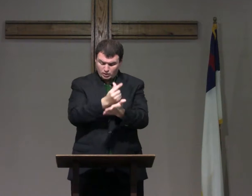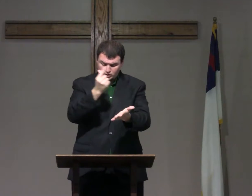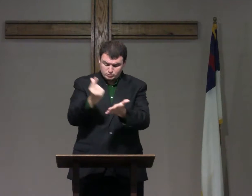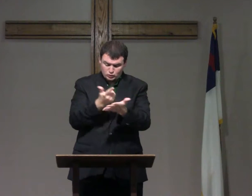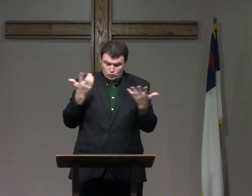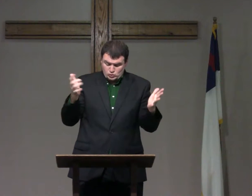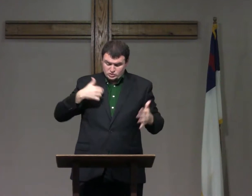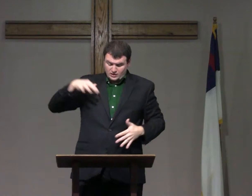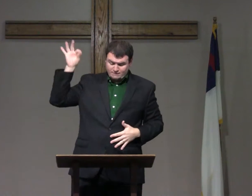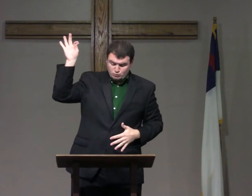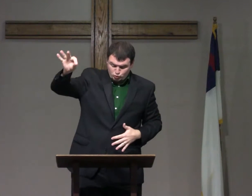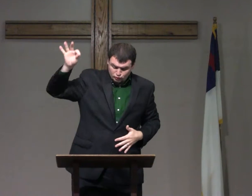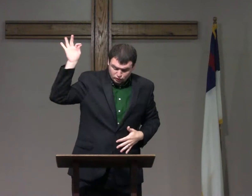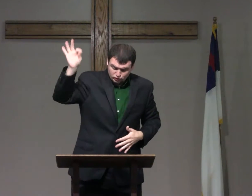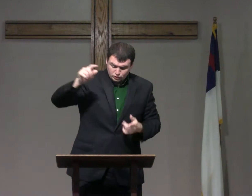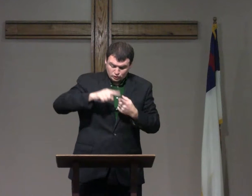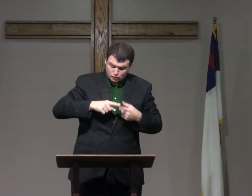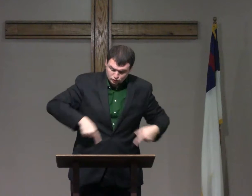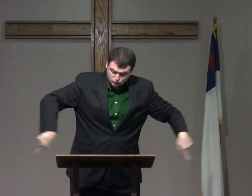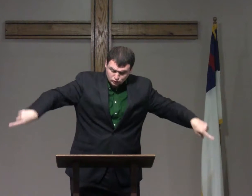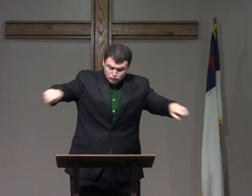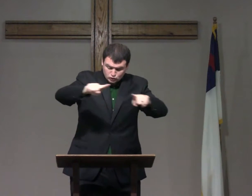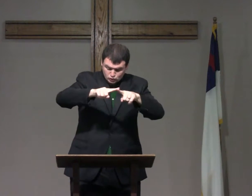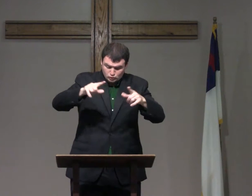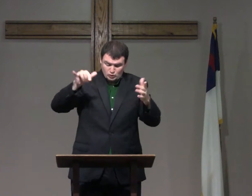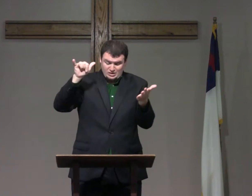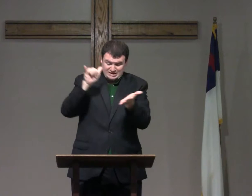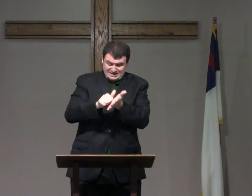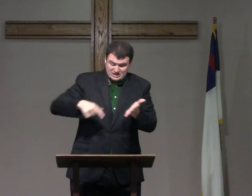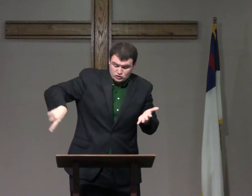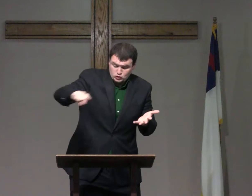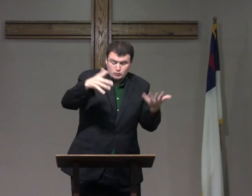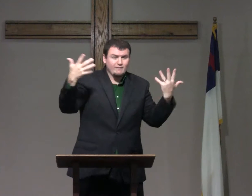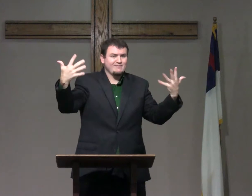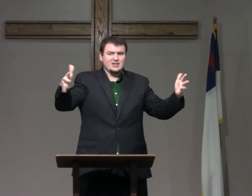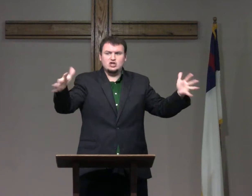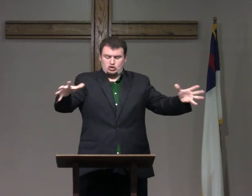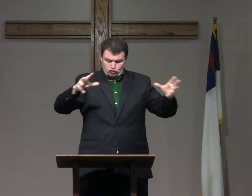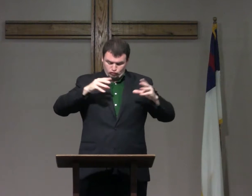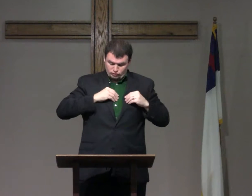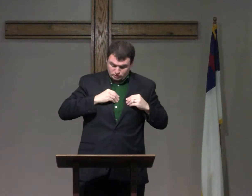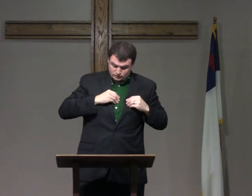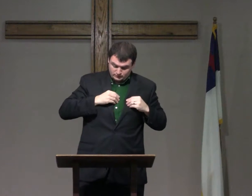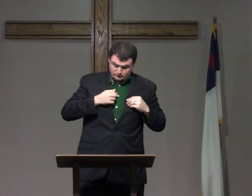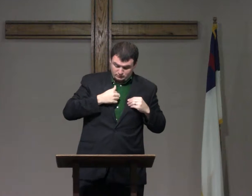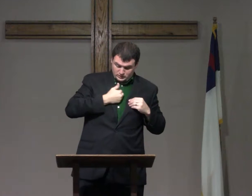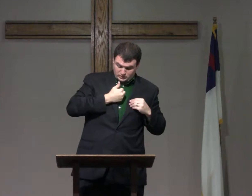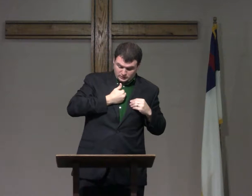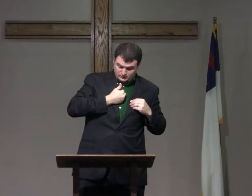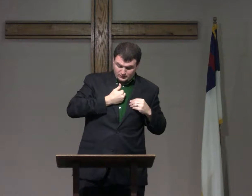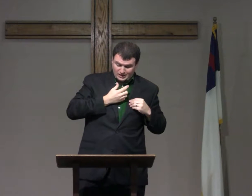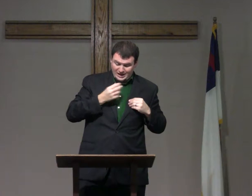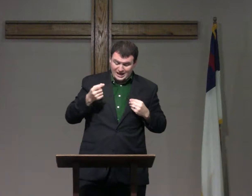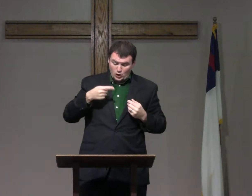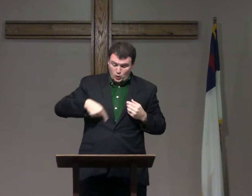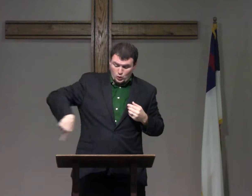Moreover, brethren, I declare unto you the gospel which I preach unto you, which also ye have